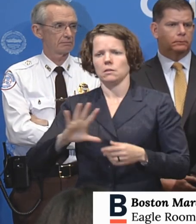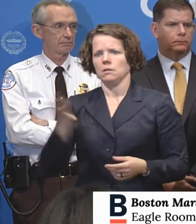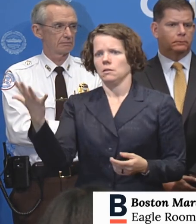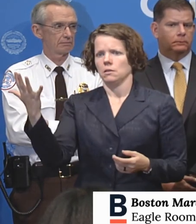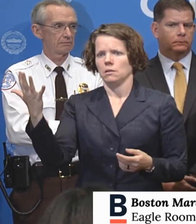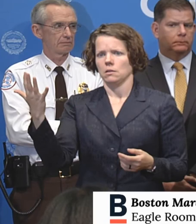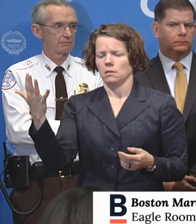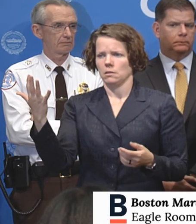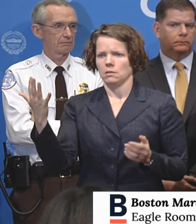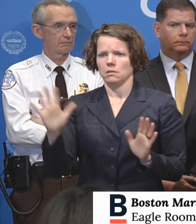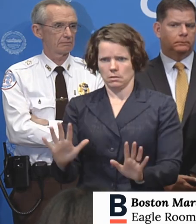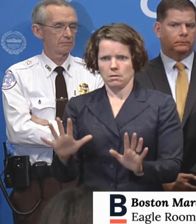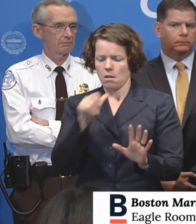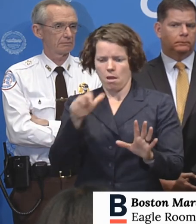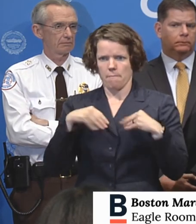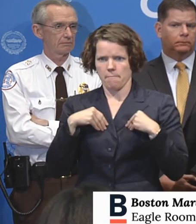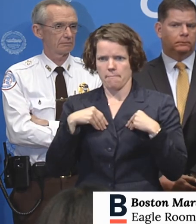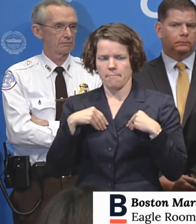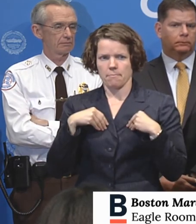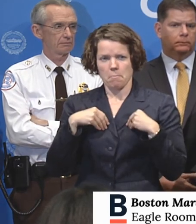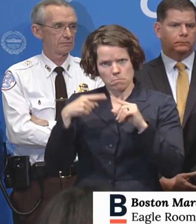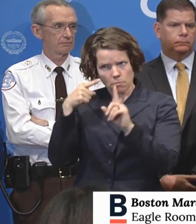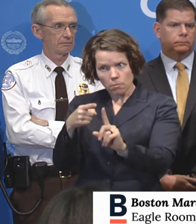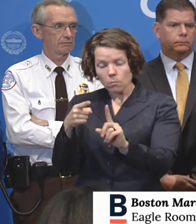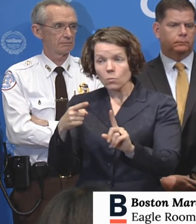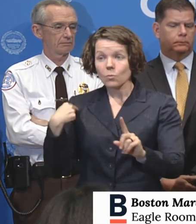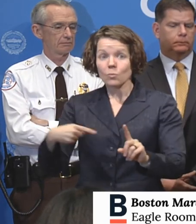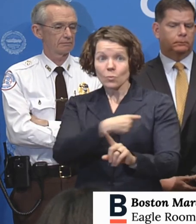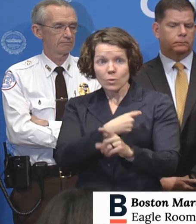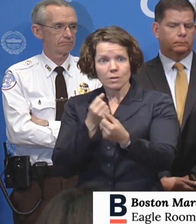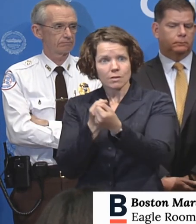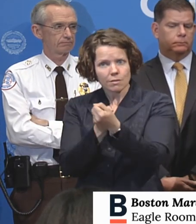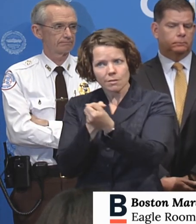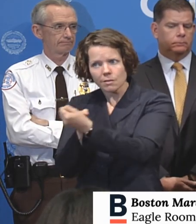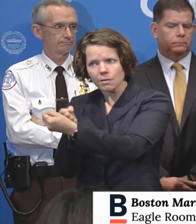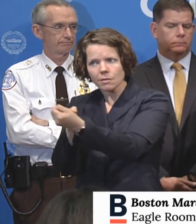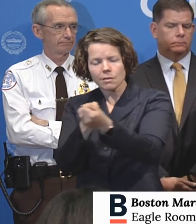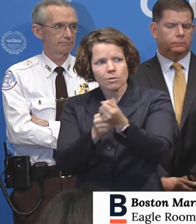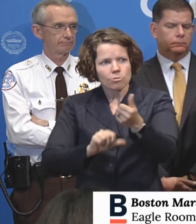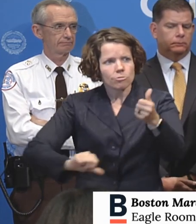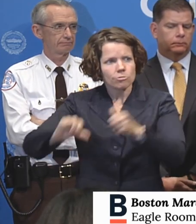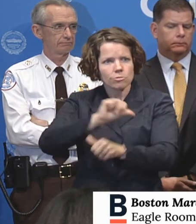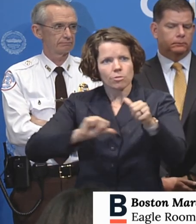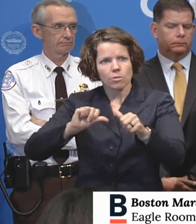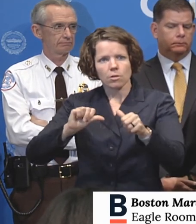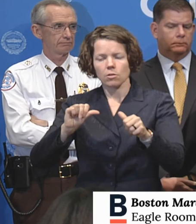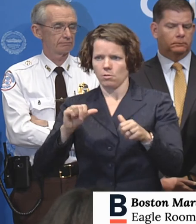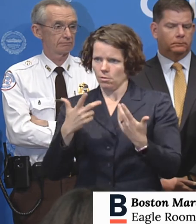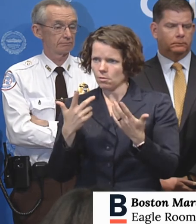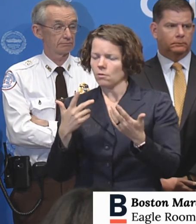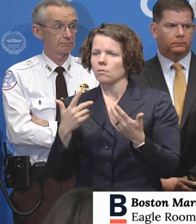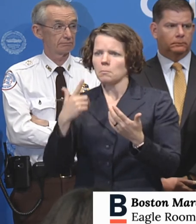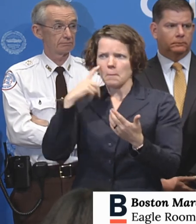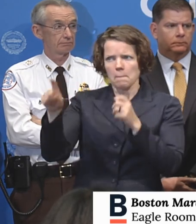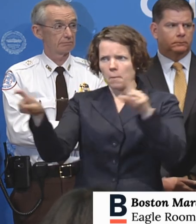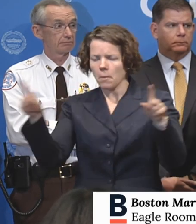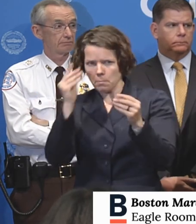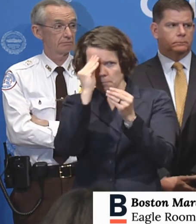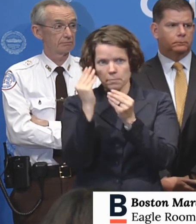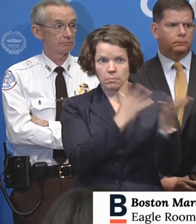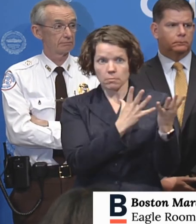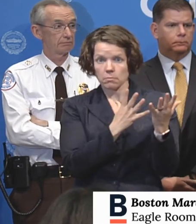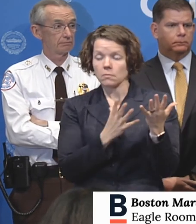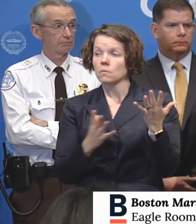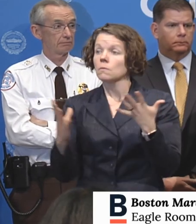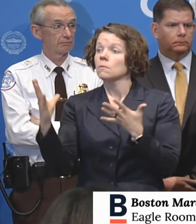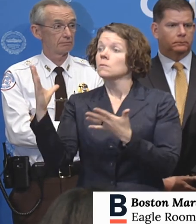other's eyes and ears, and to watch out, because there are folks hell-bent on harming others. Those folks are called